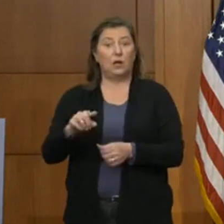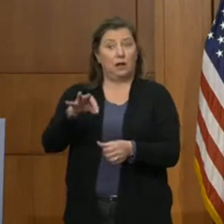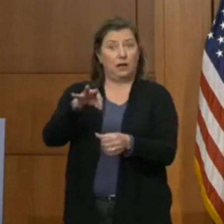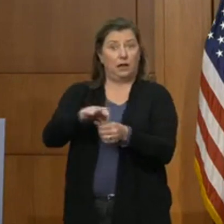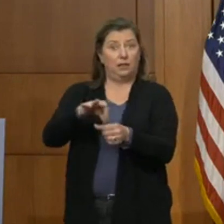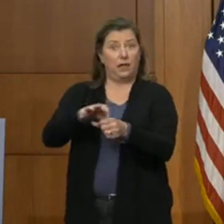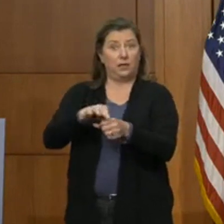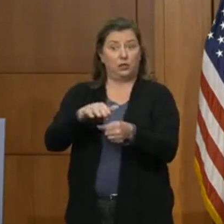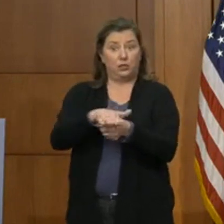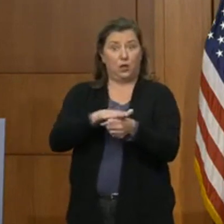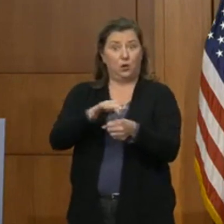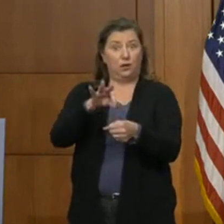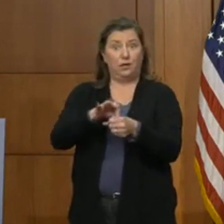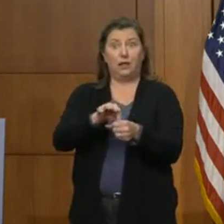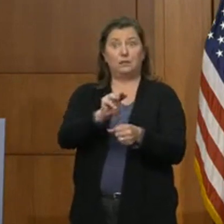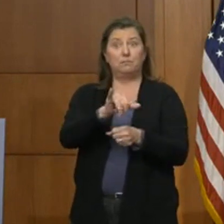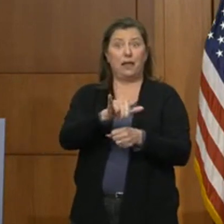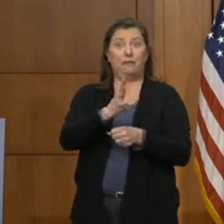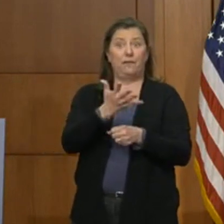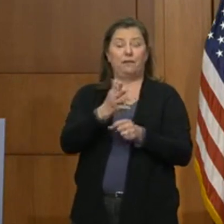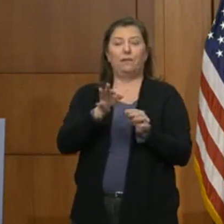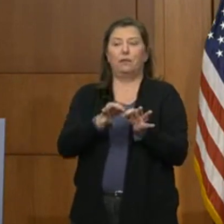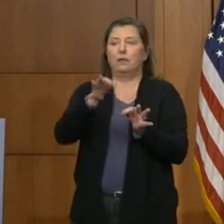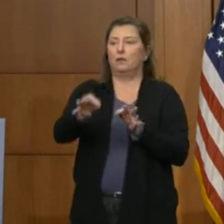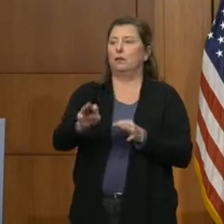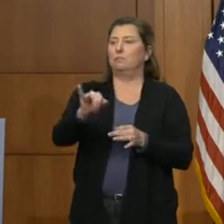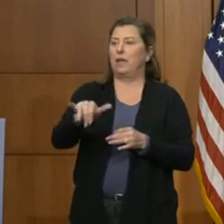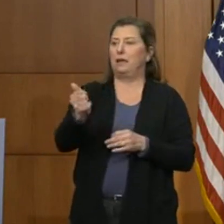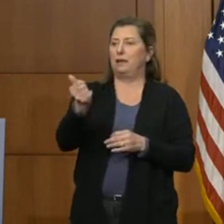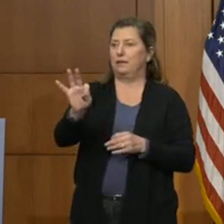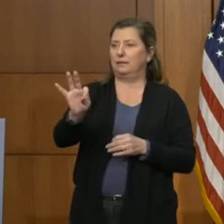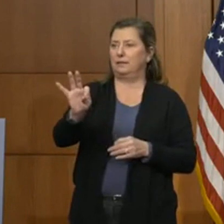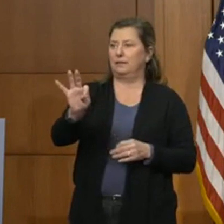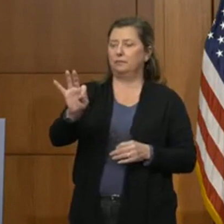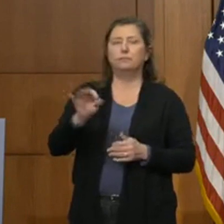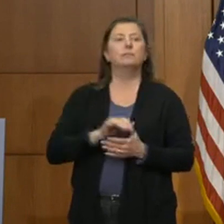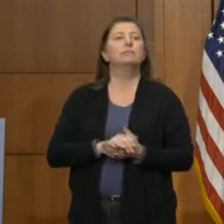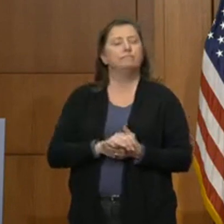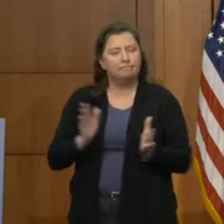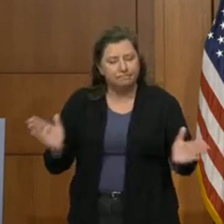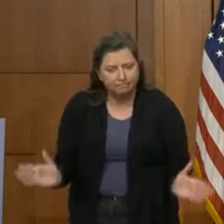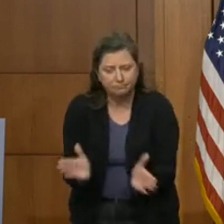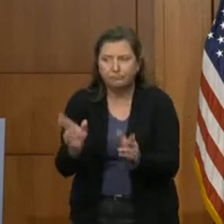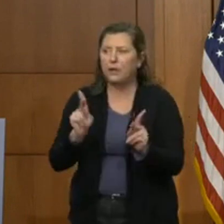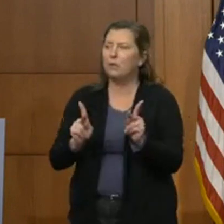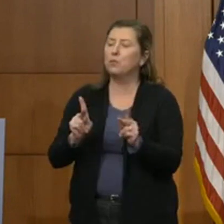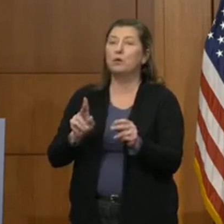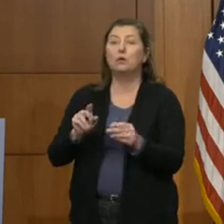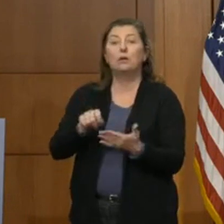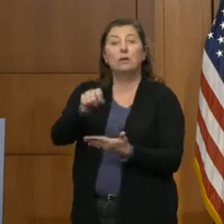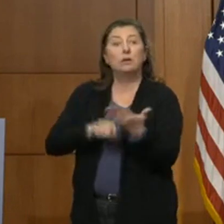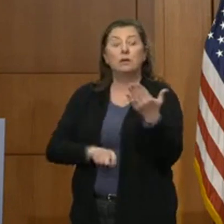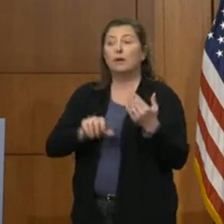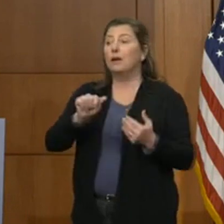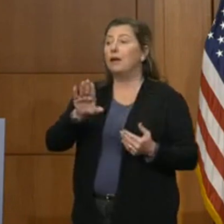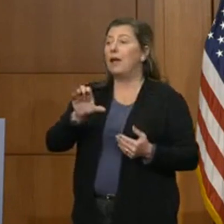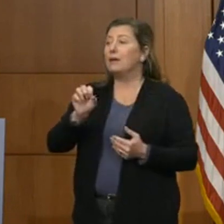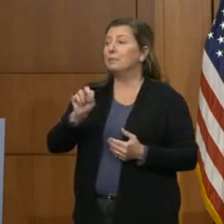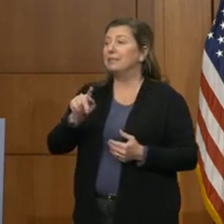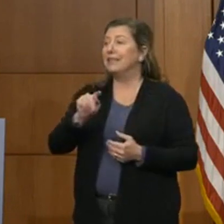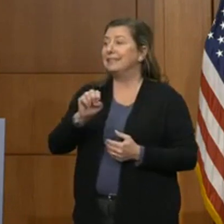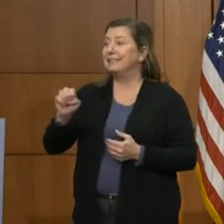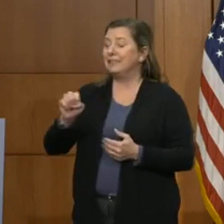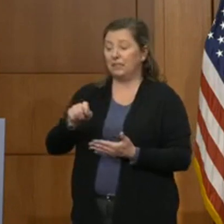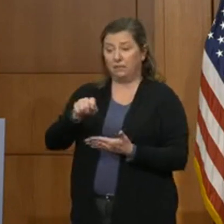local elections to May the 19th. I encourage everyone to vote absentee by mail if